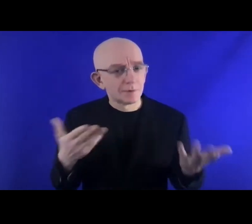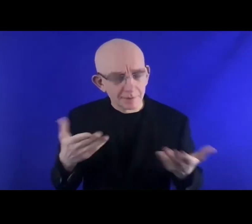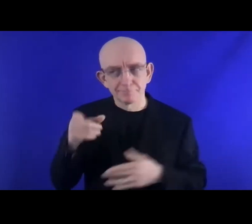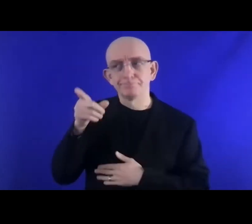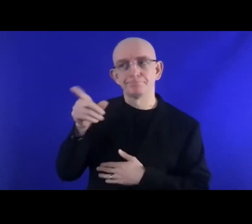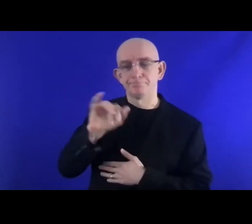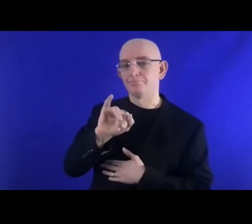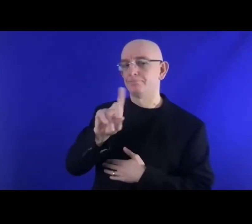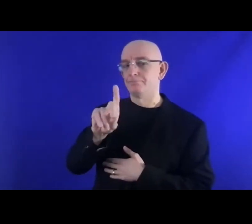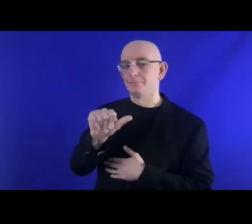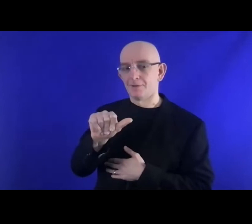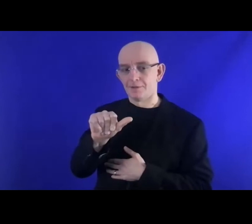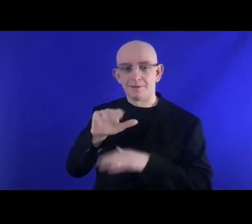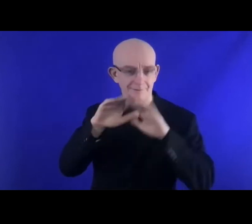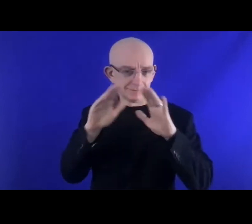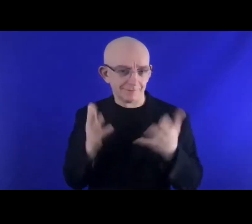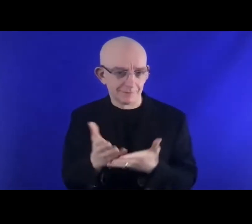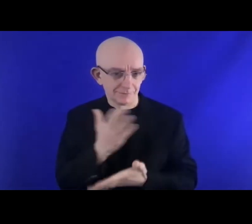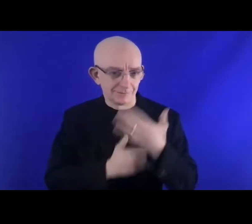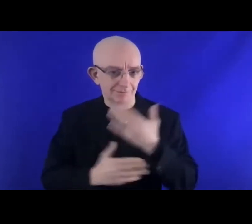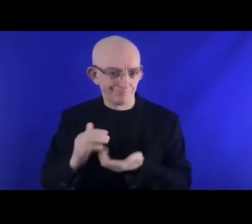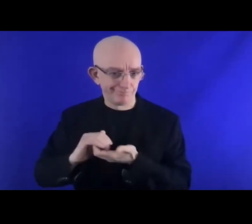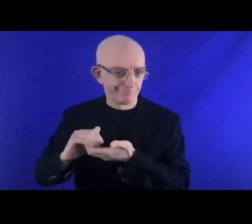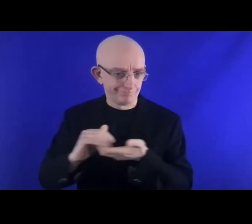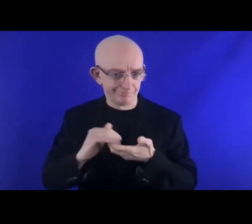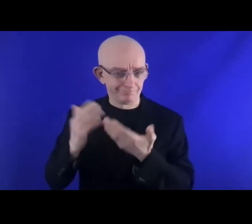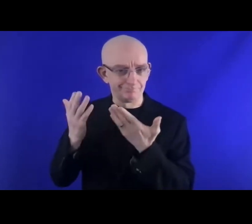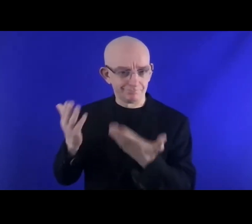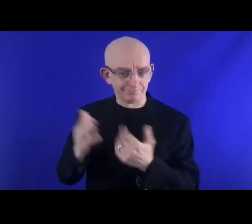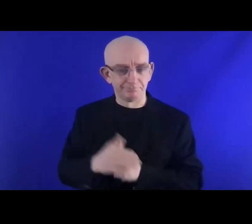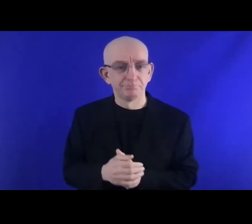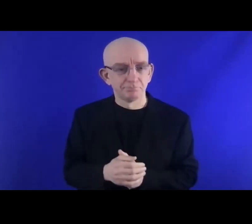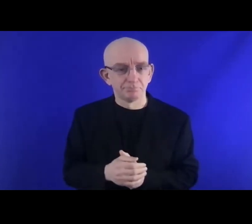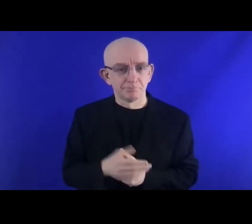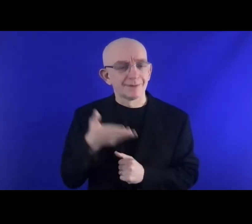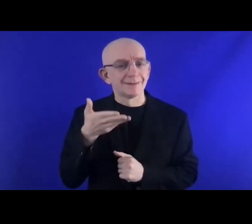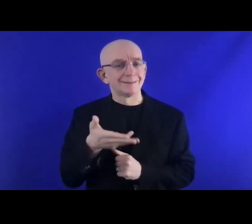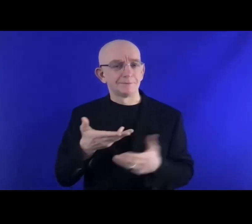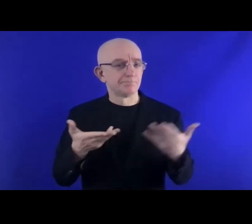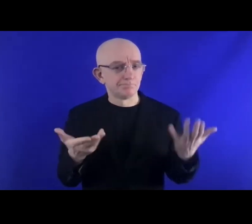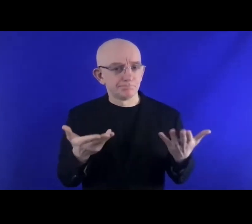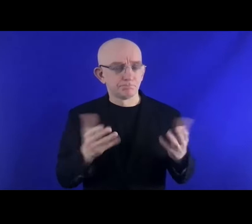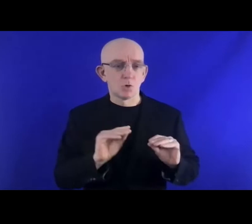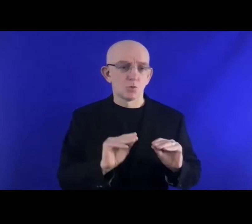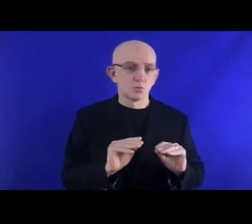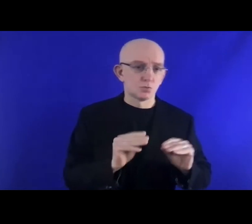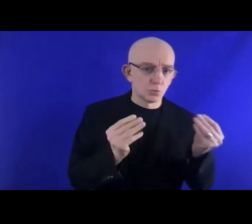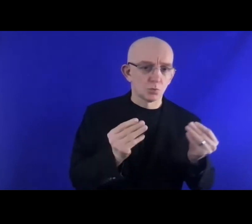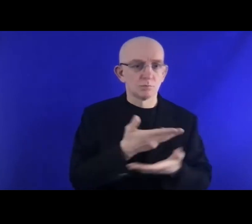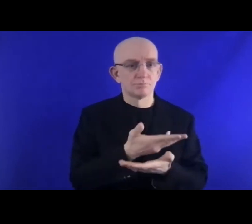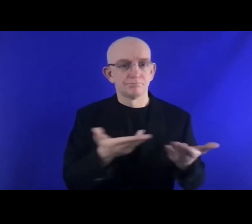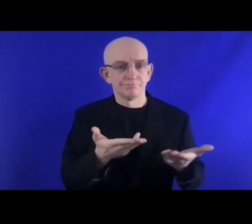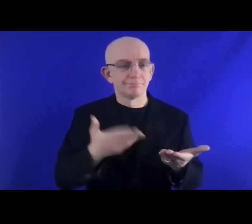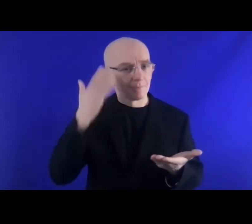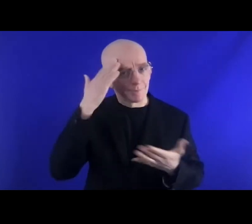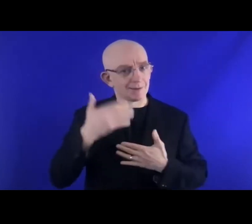Health Norway and supported by the government of Norway. I will briefly walk you through